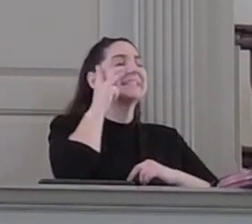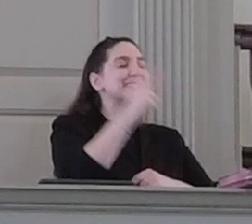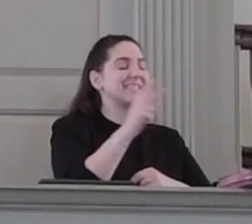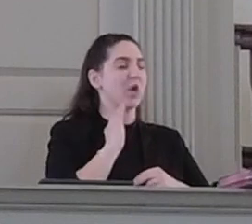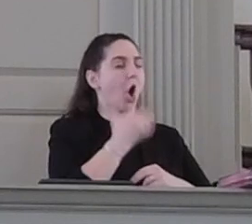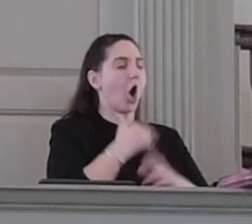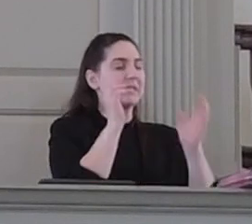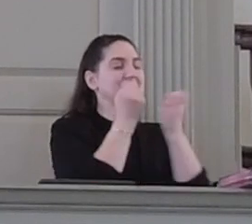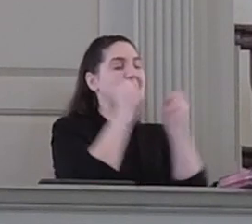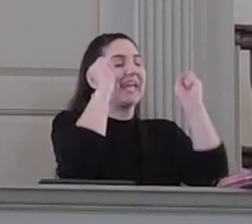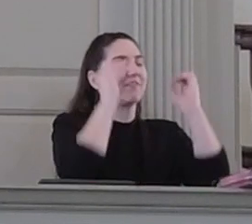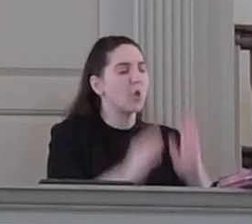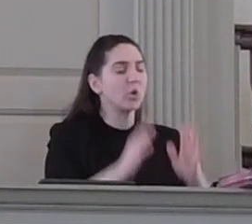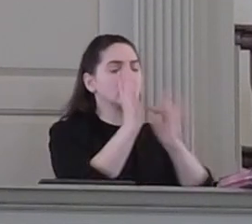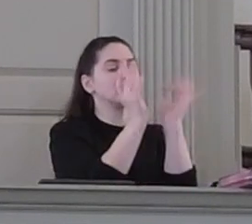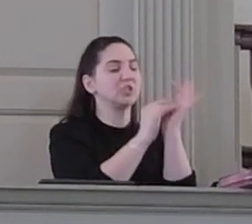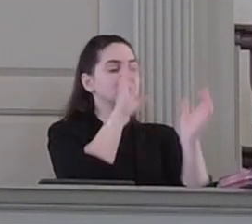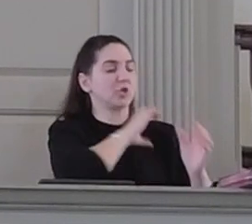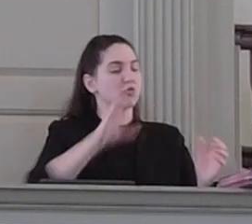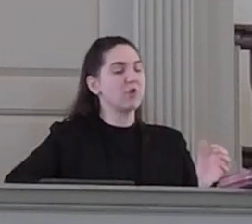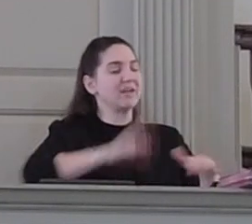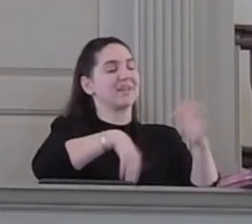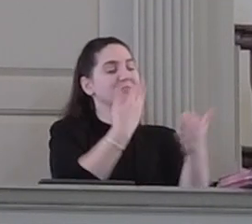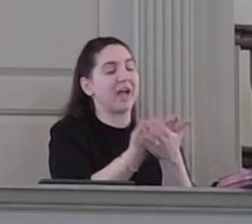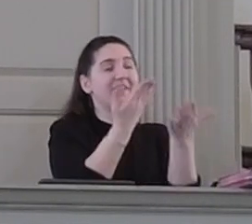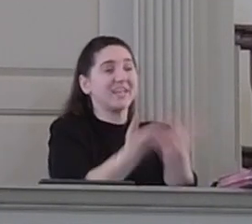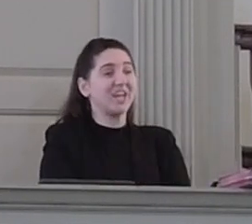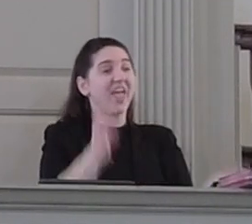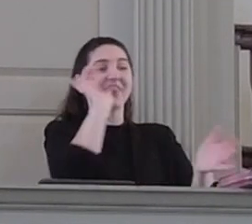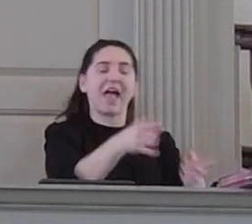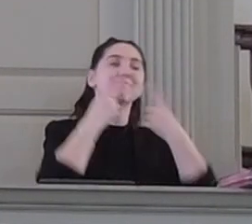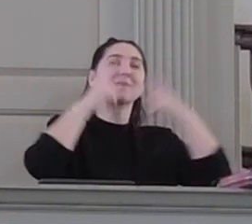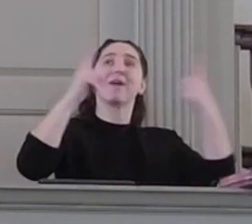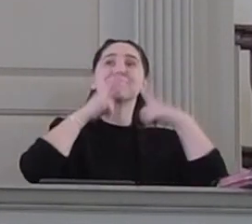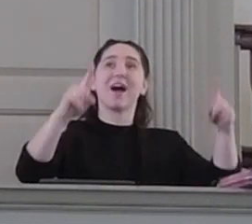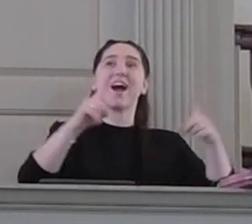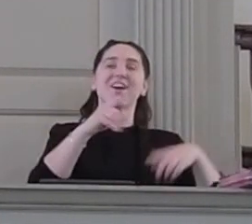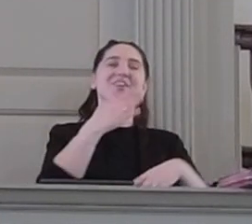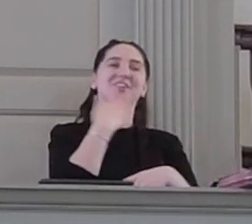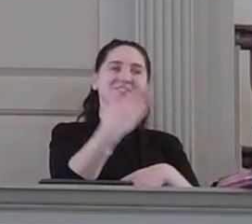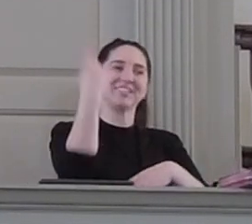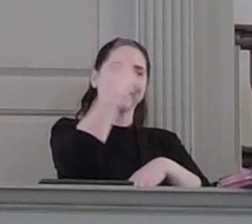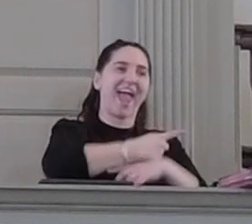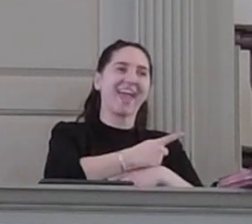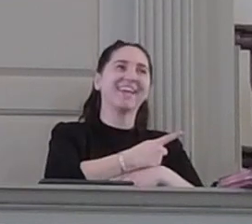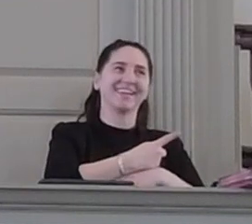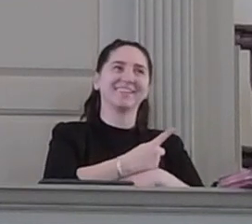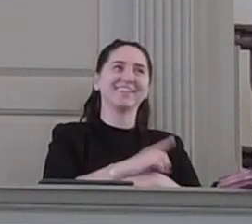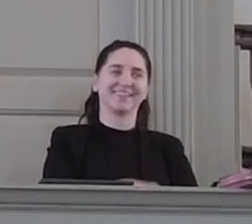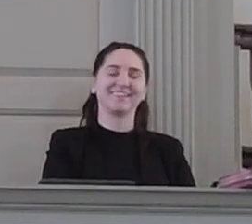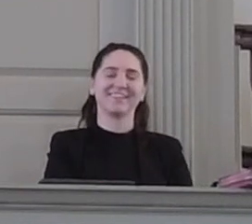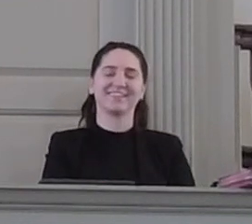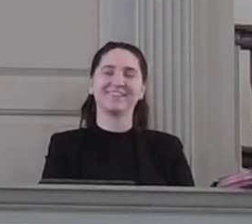at last. That was a really good day.